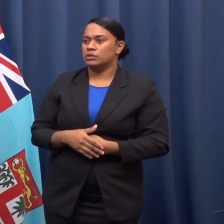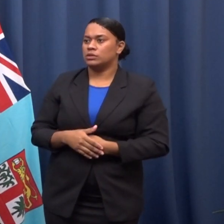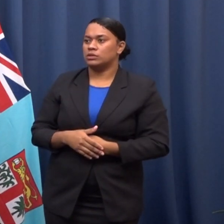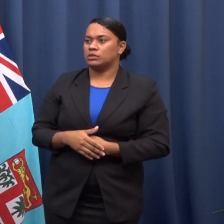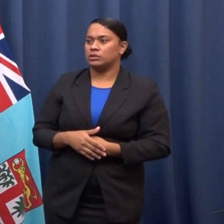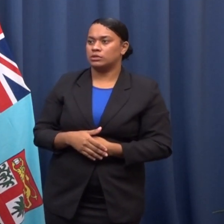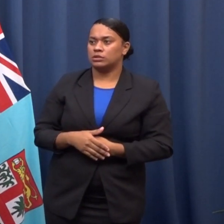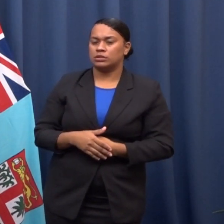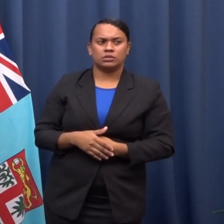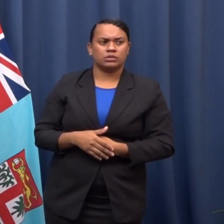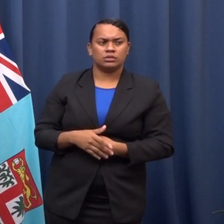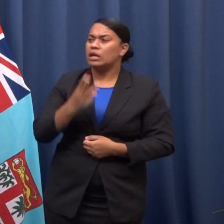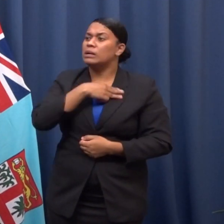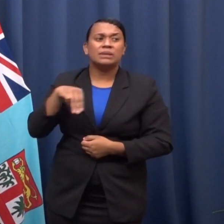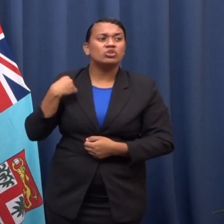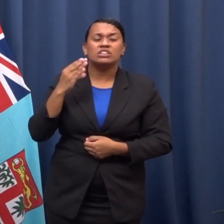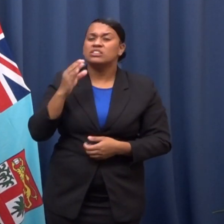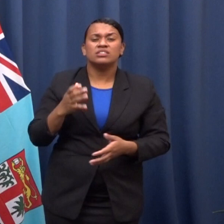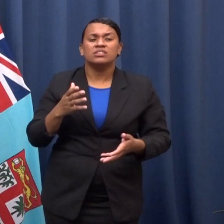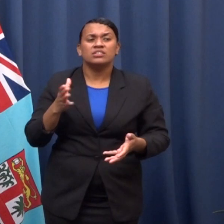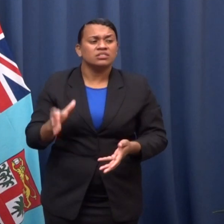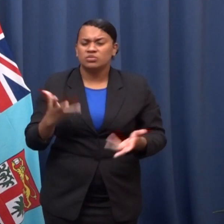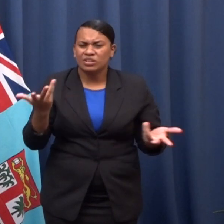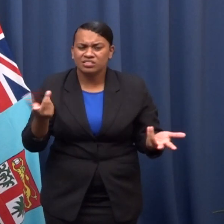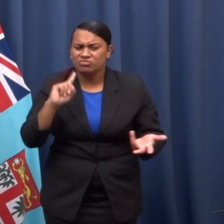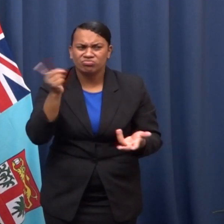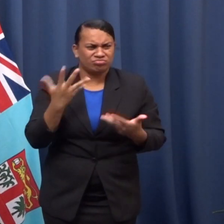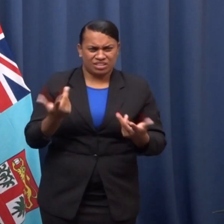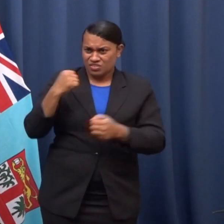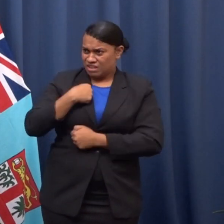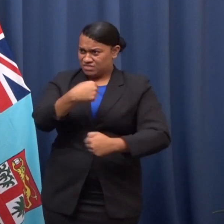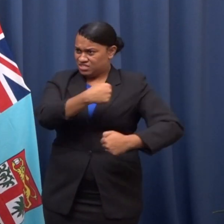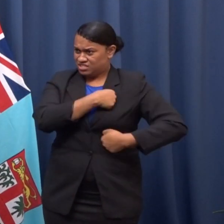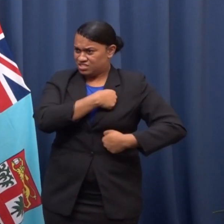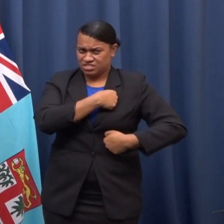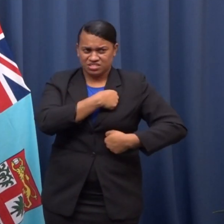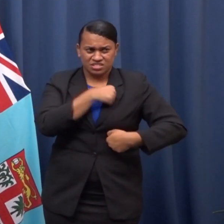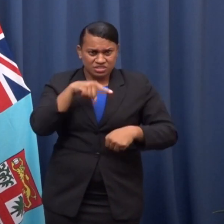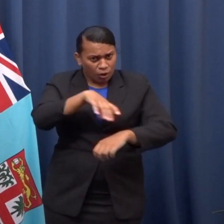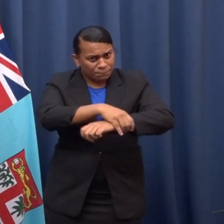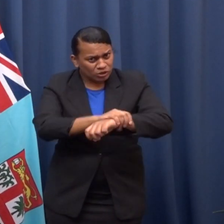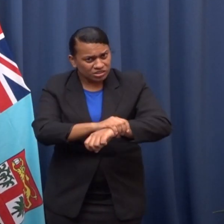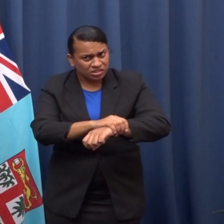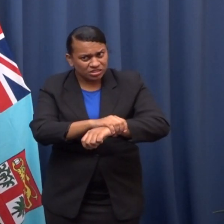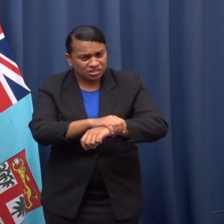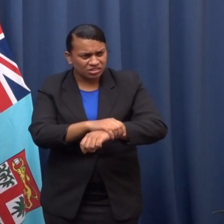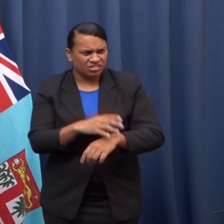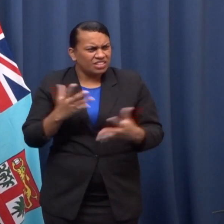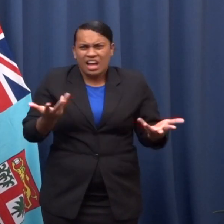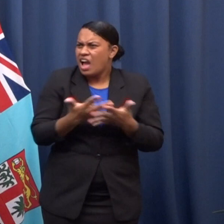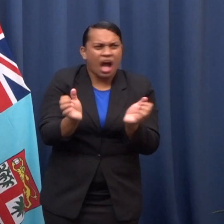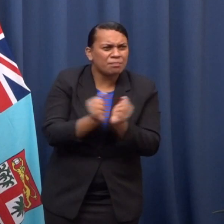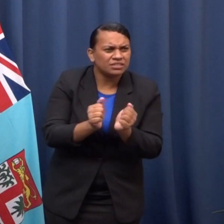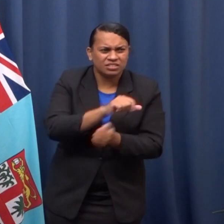Commissioner, what's the split between police officers and RFMF officers you have in the Lautoka lockdown area at the moment? Sorry,